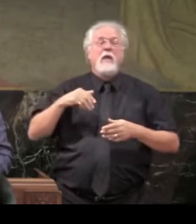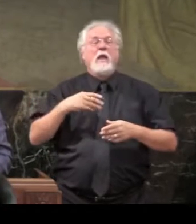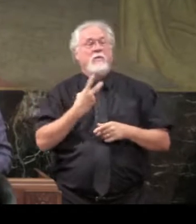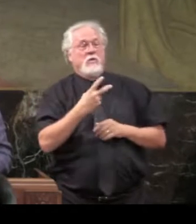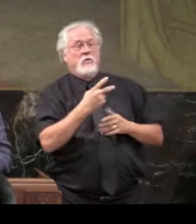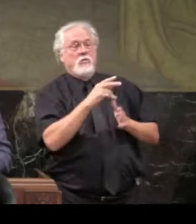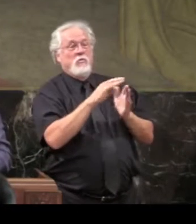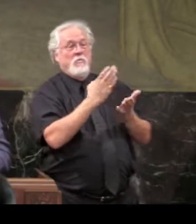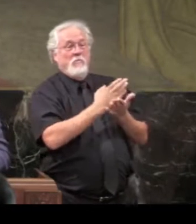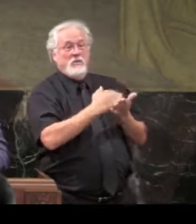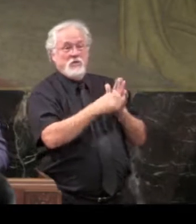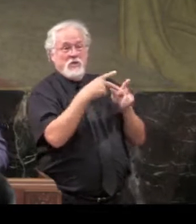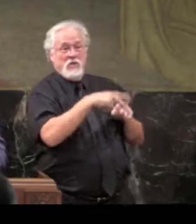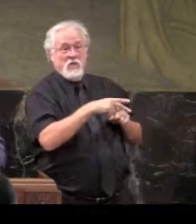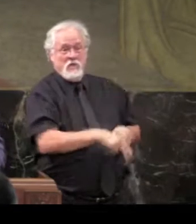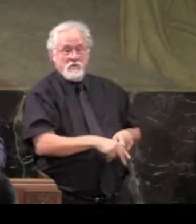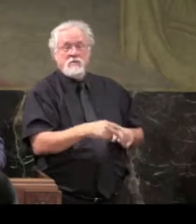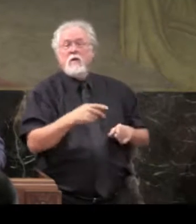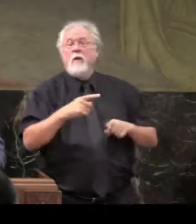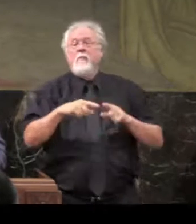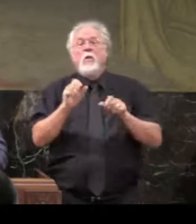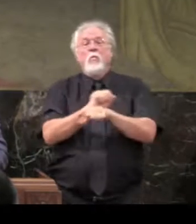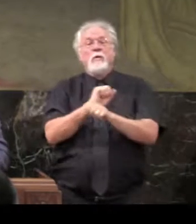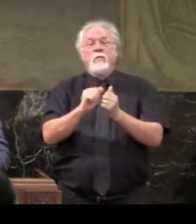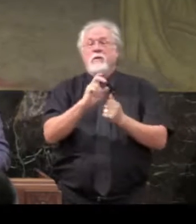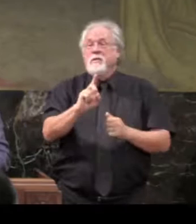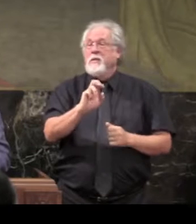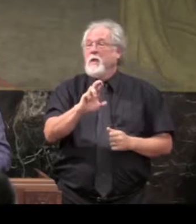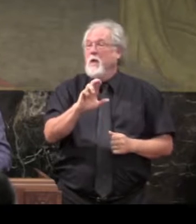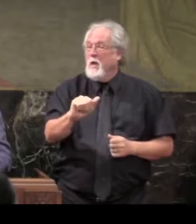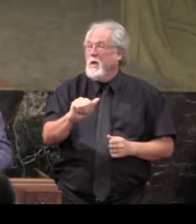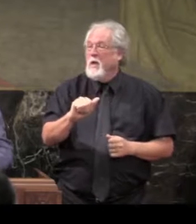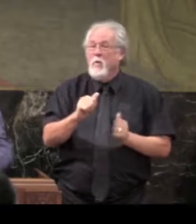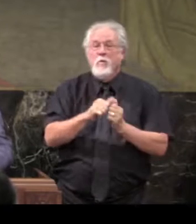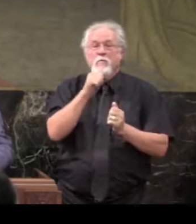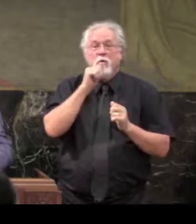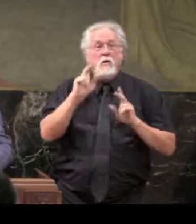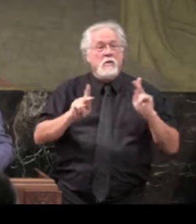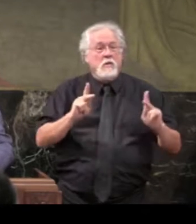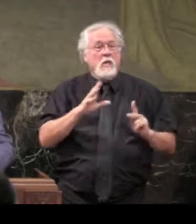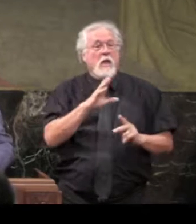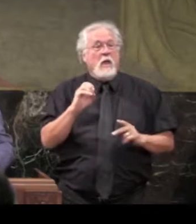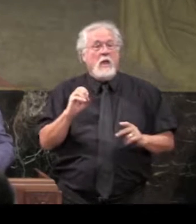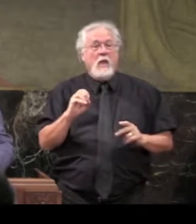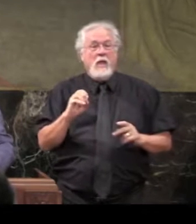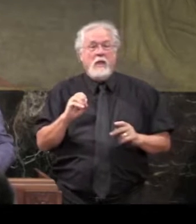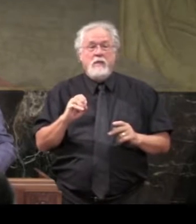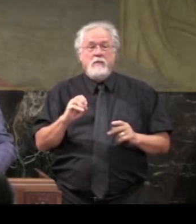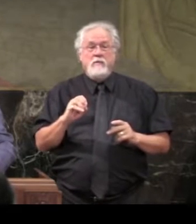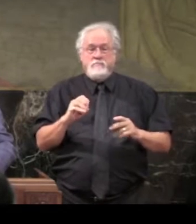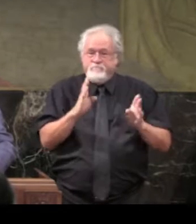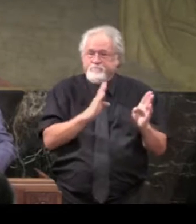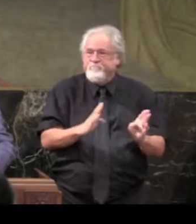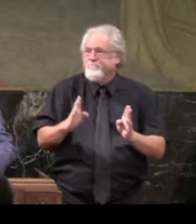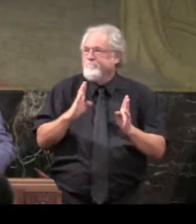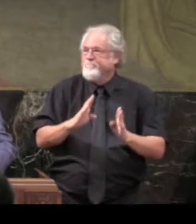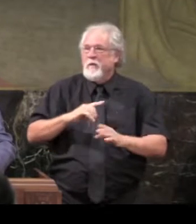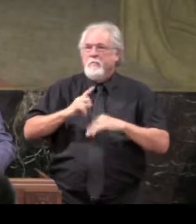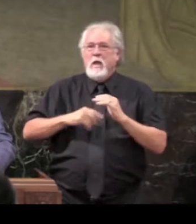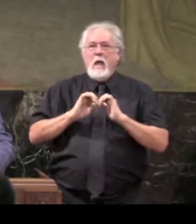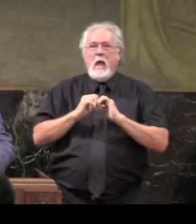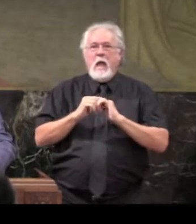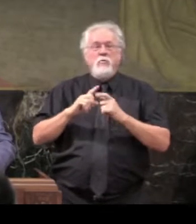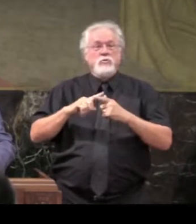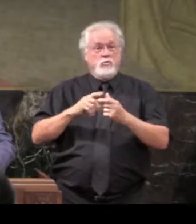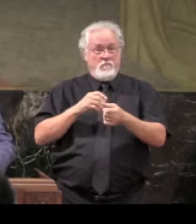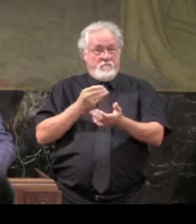the DRA, with the private sector, and being very strategic about how we